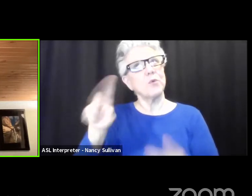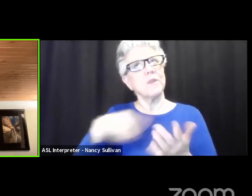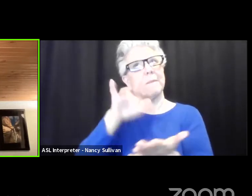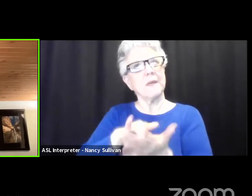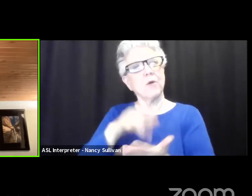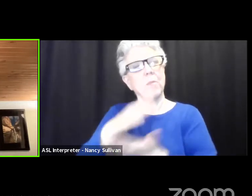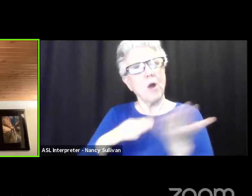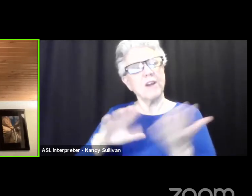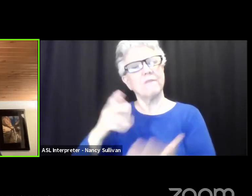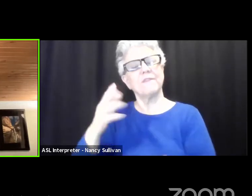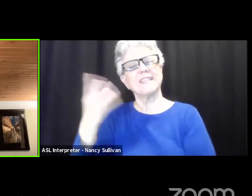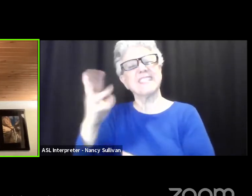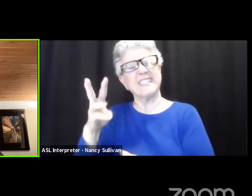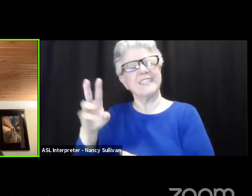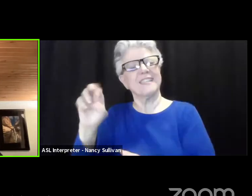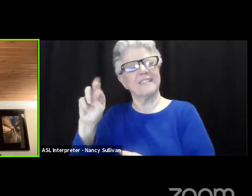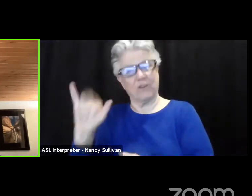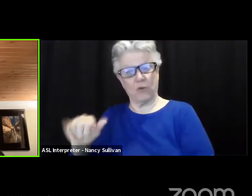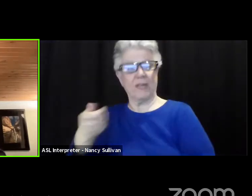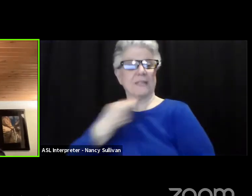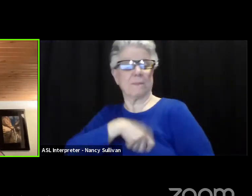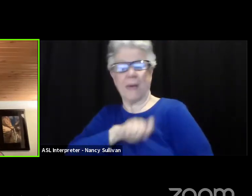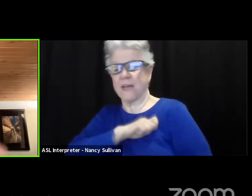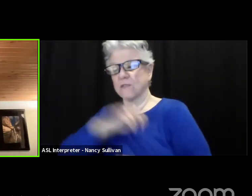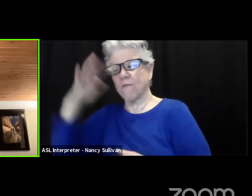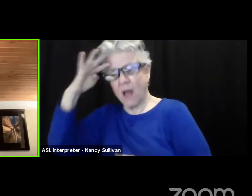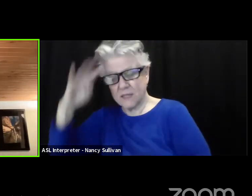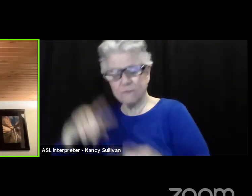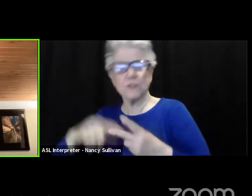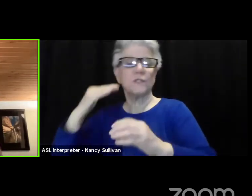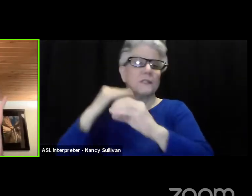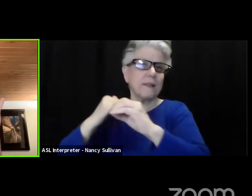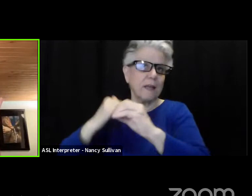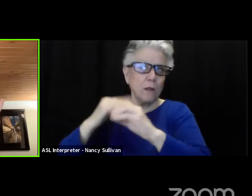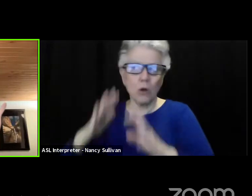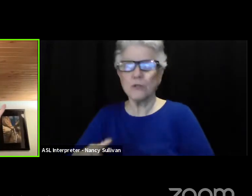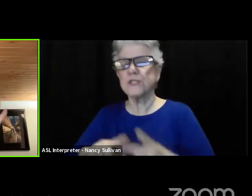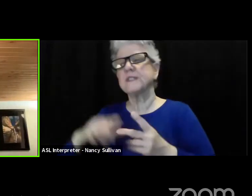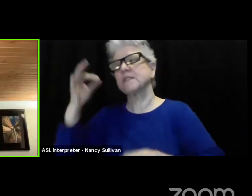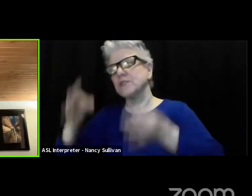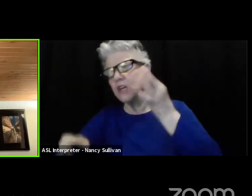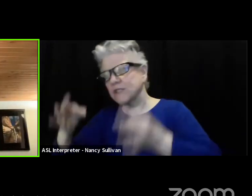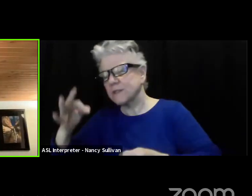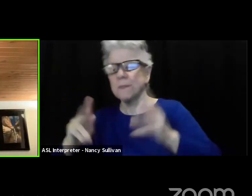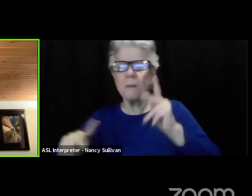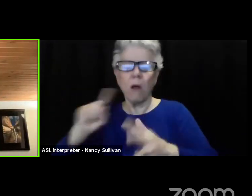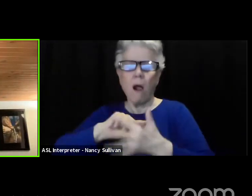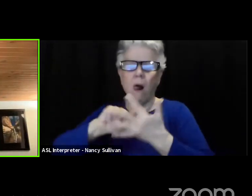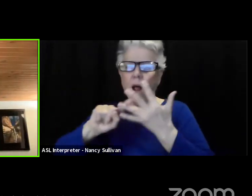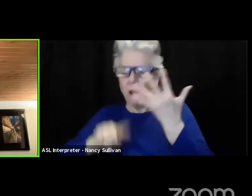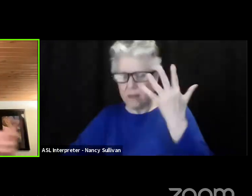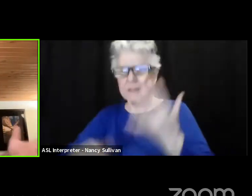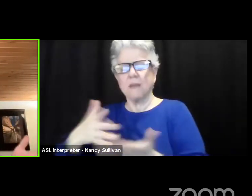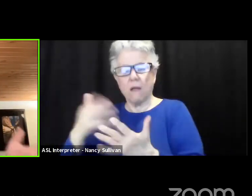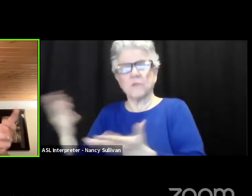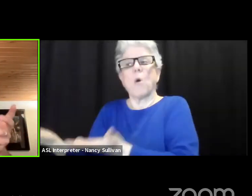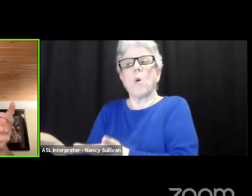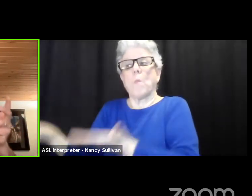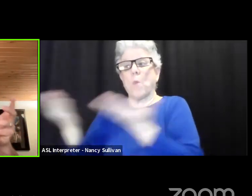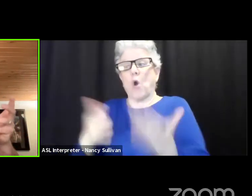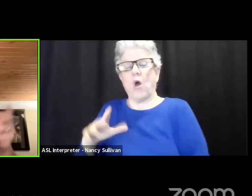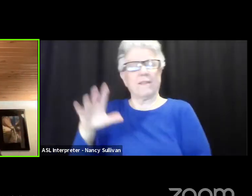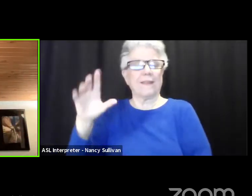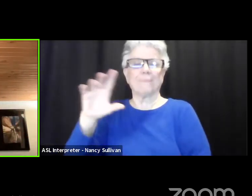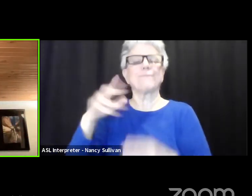century, Spanish philosophers, theologians, jurists, missionaries, scholars, and academics of all stripes, they brought the